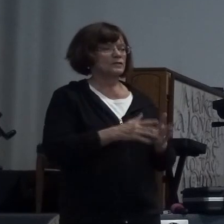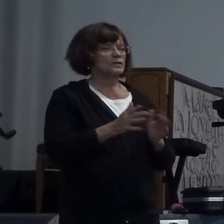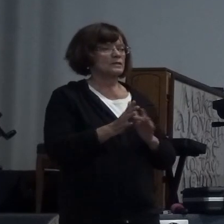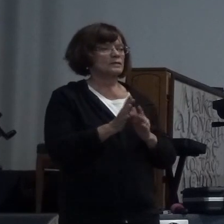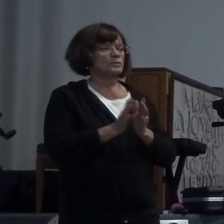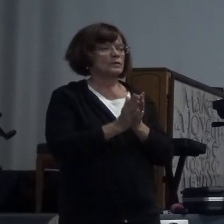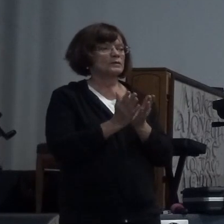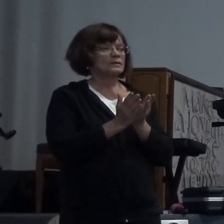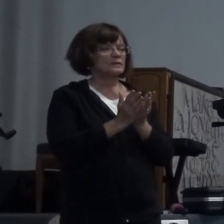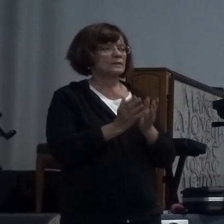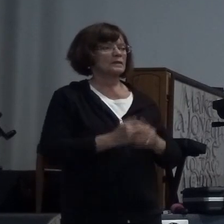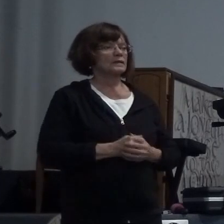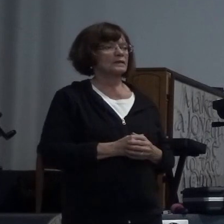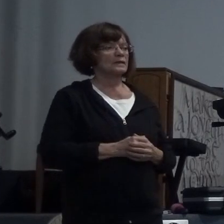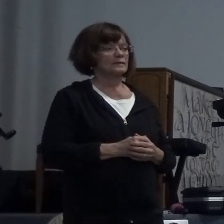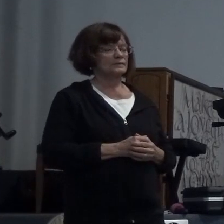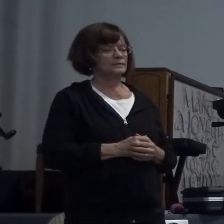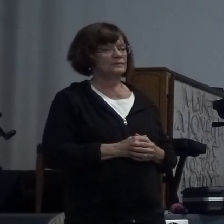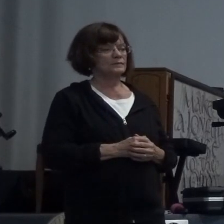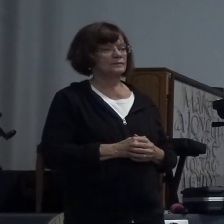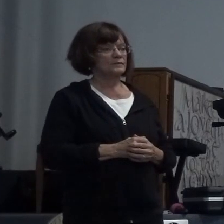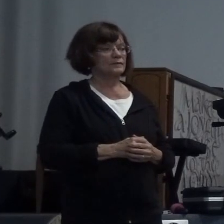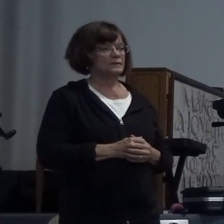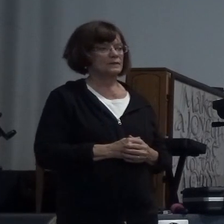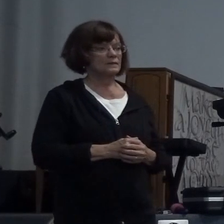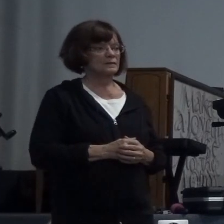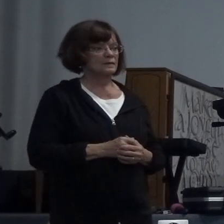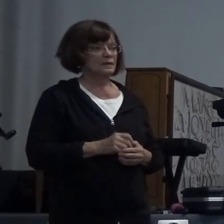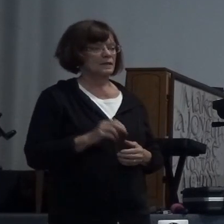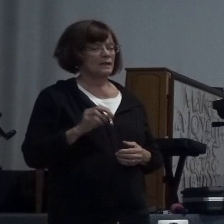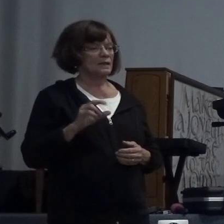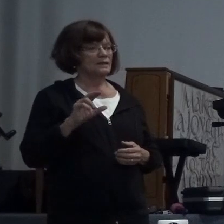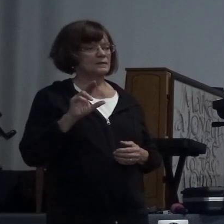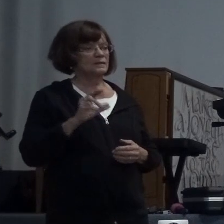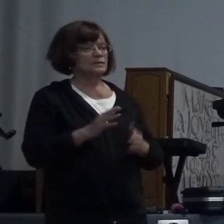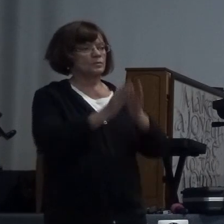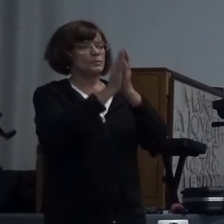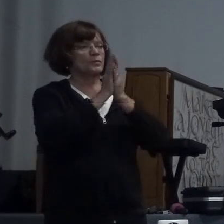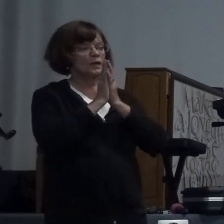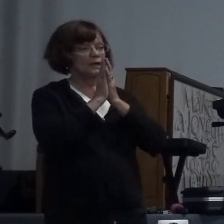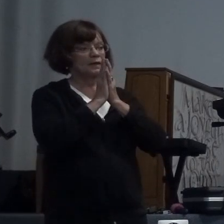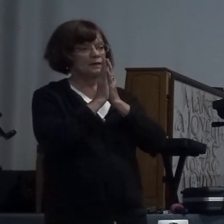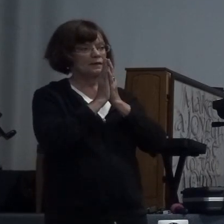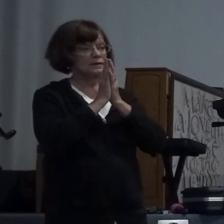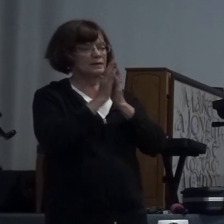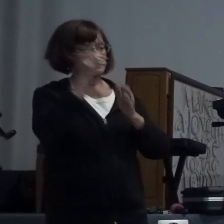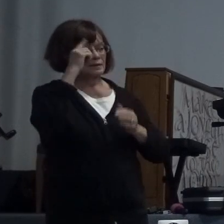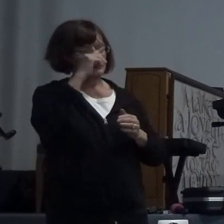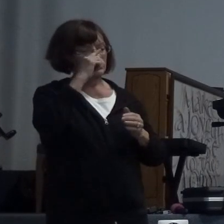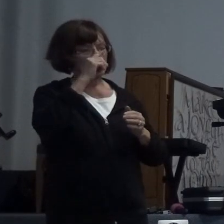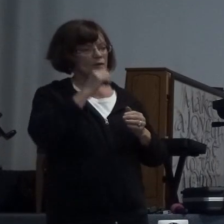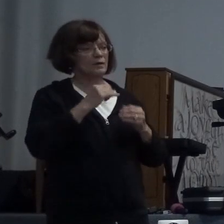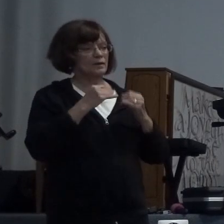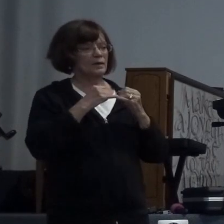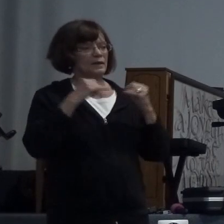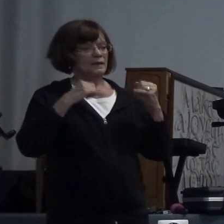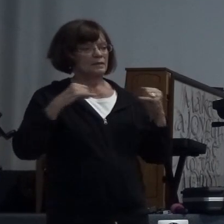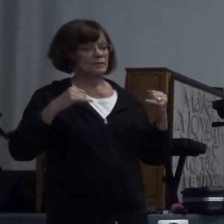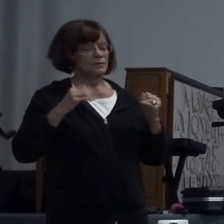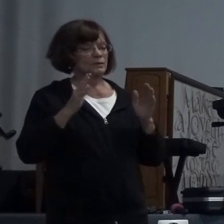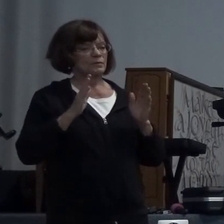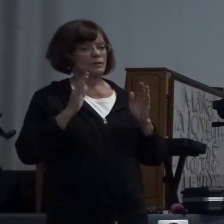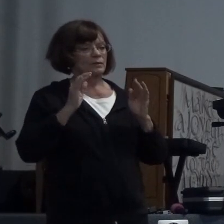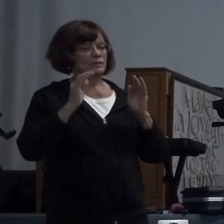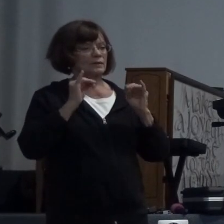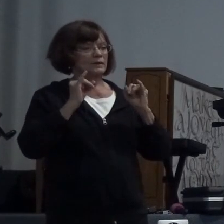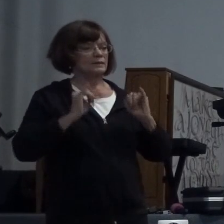us slander the authority, go against the authority. It says Well, think of Nero. I mean, these people complain about how we